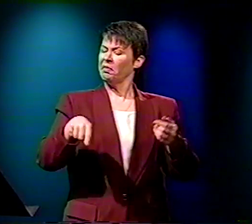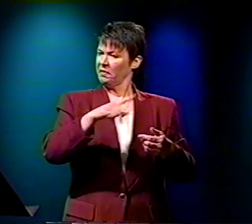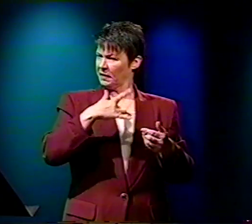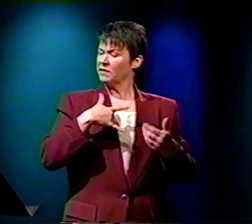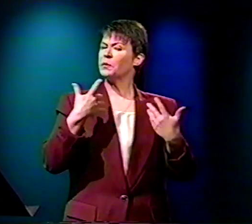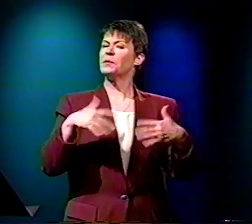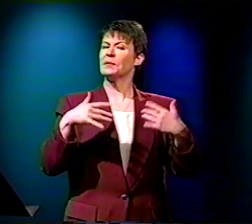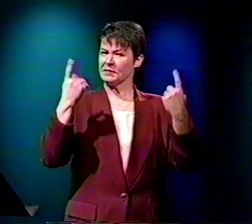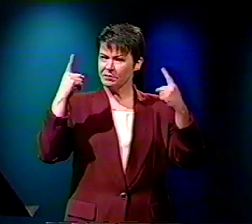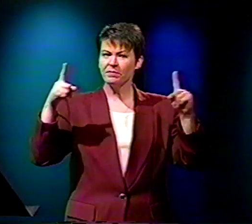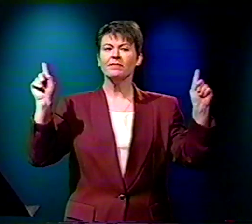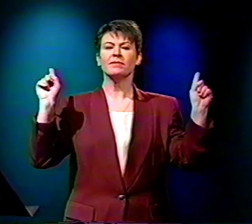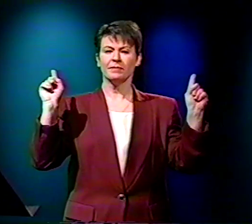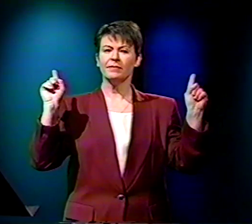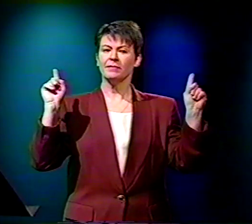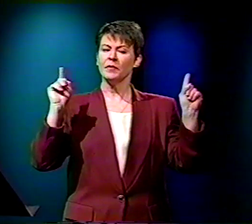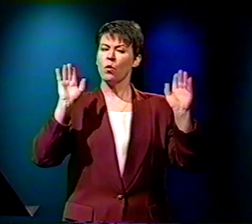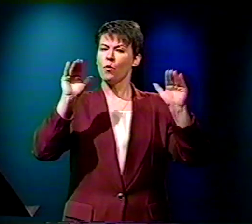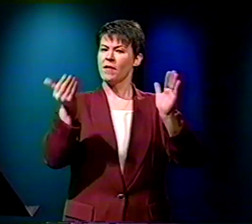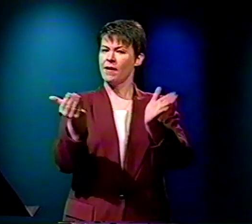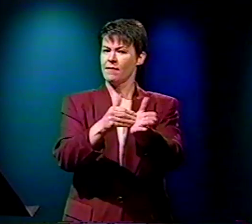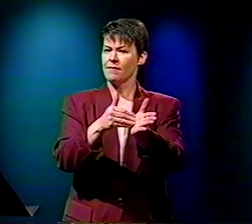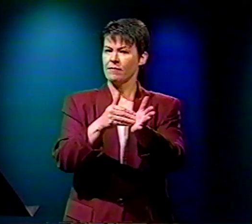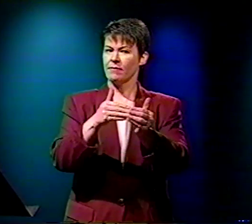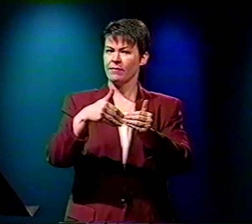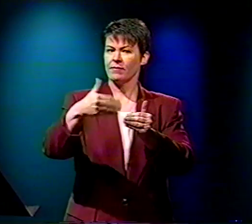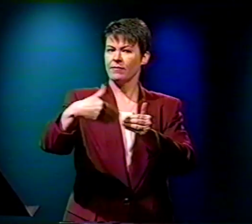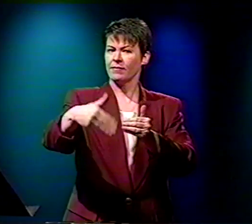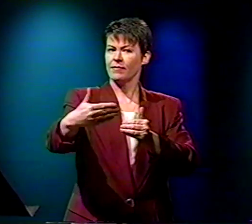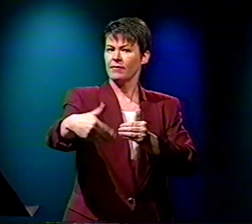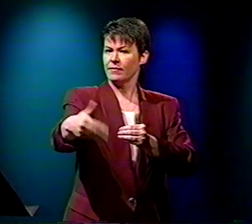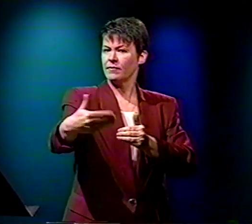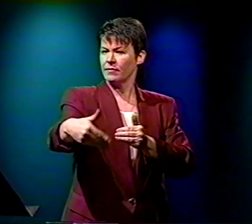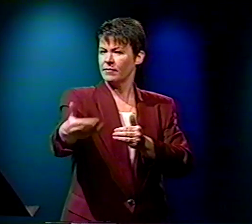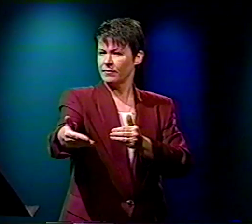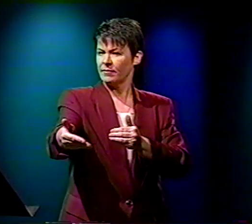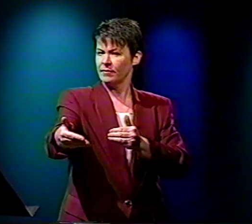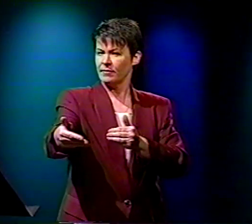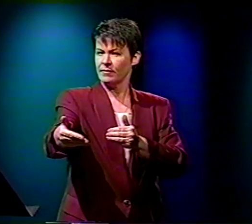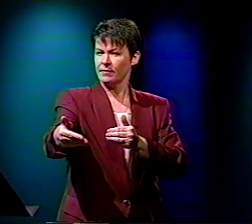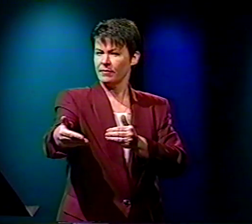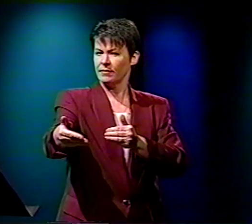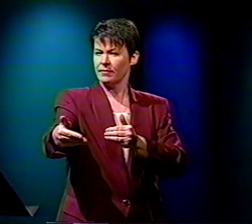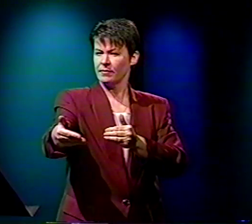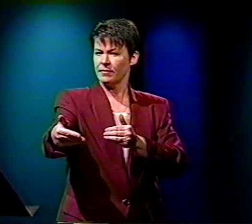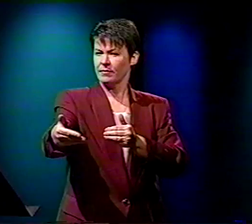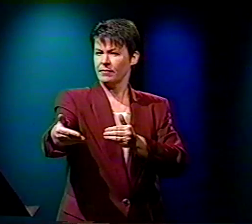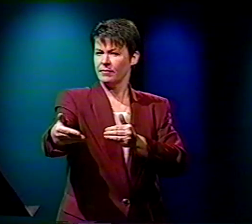together for this weekend, and it was very successful. I hope these kinds of things happen more frequently.